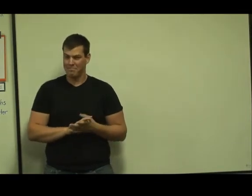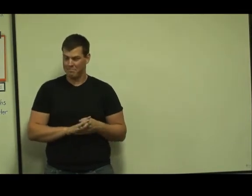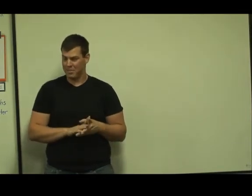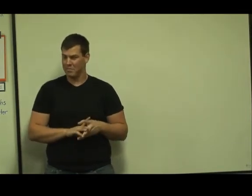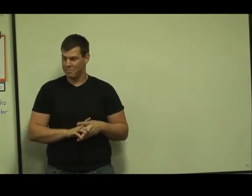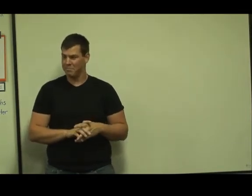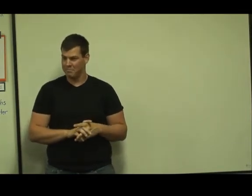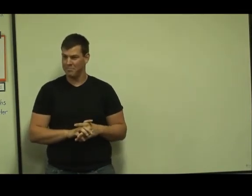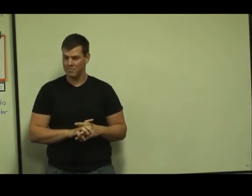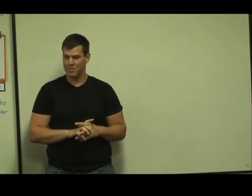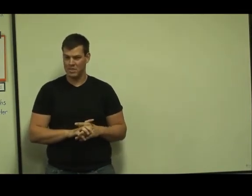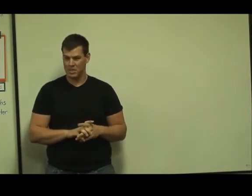Do